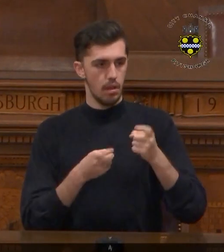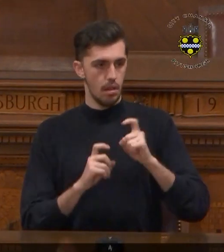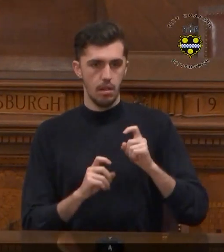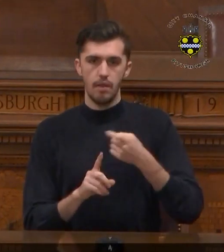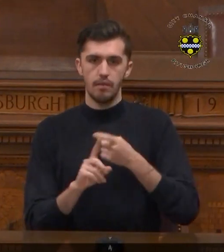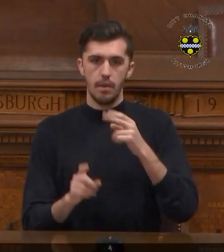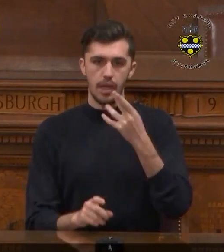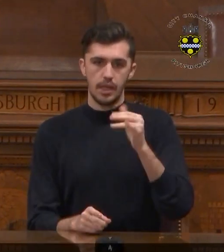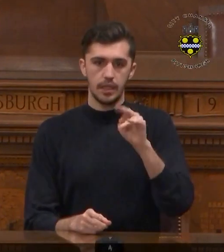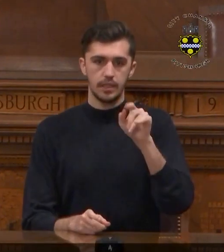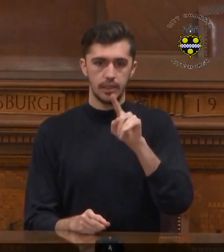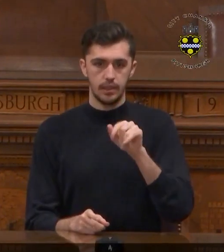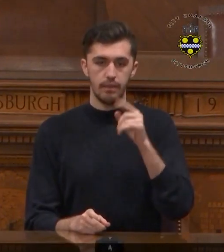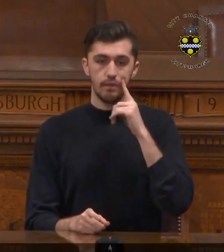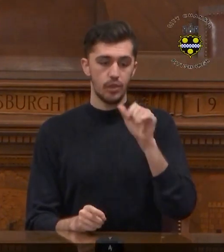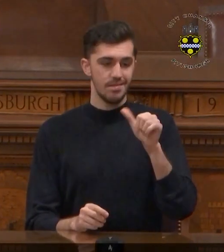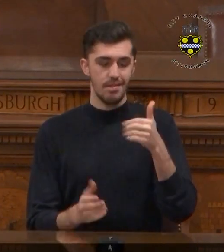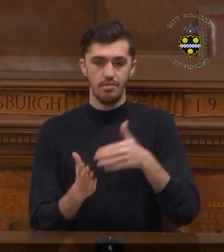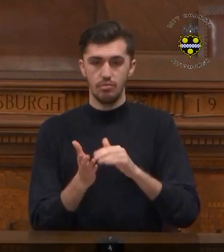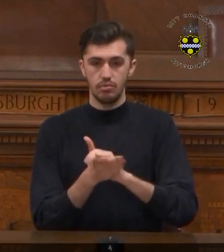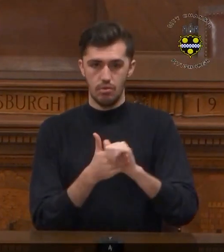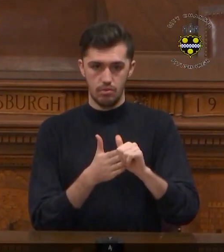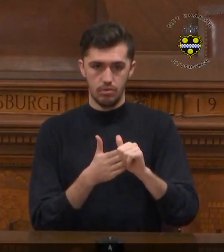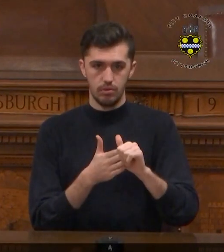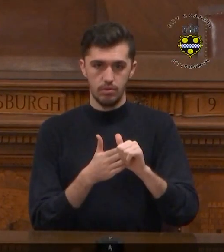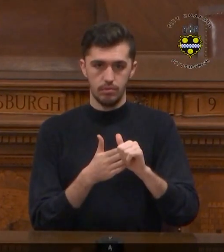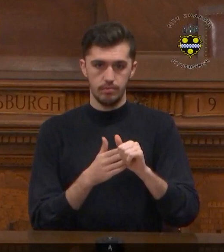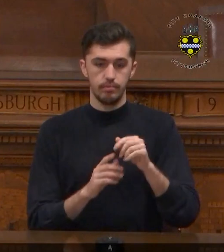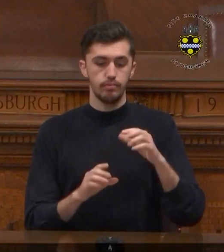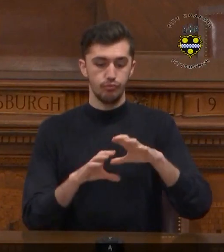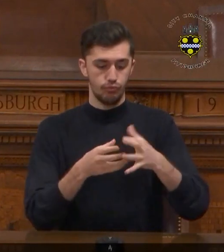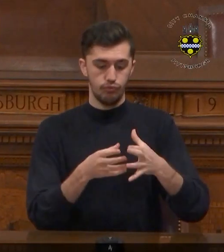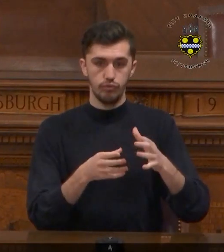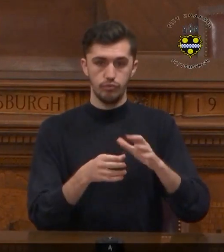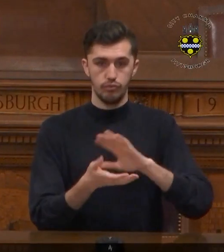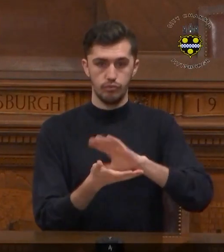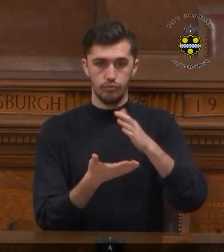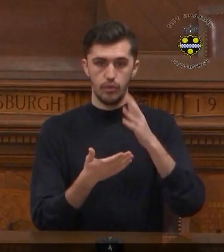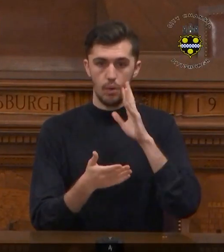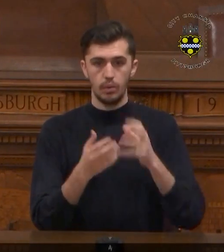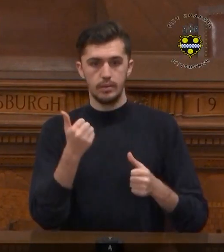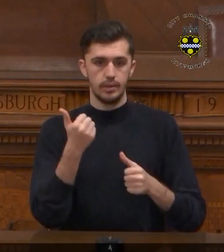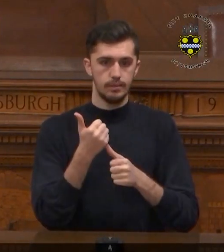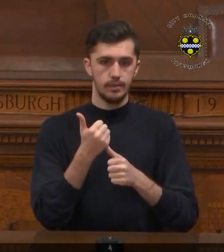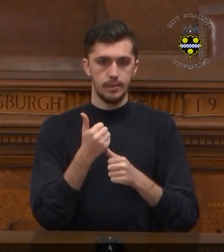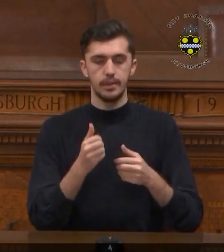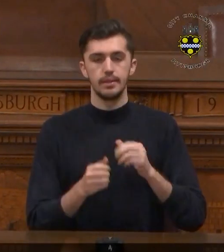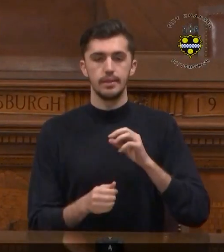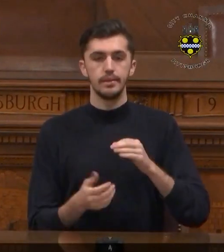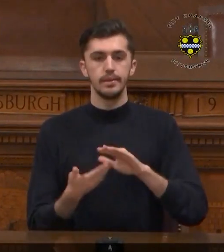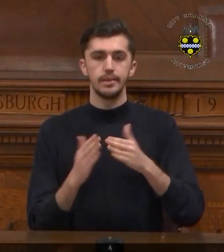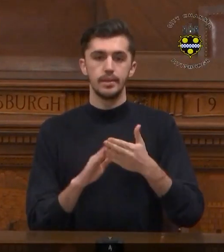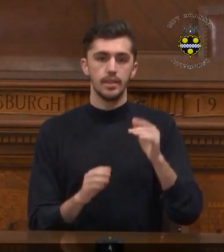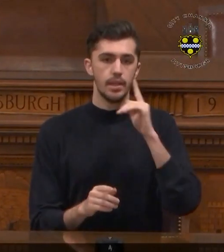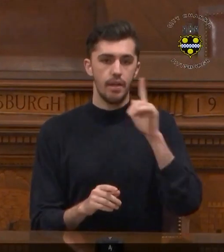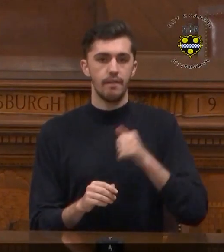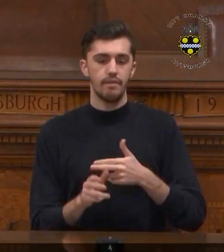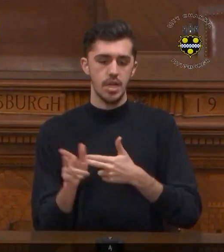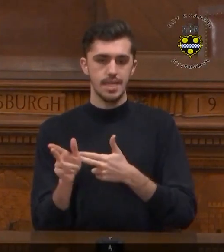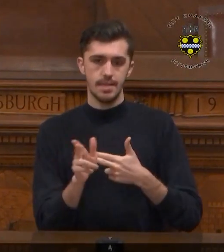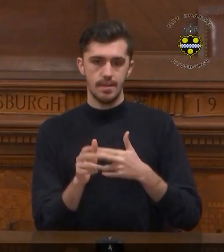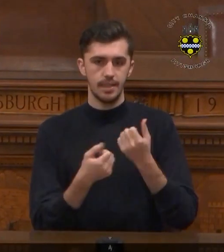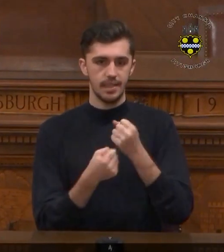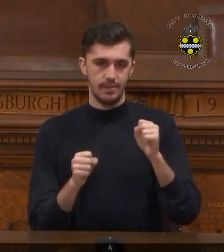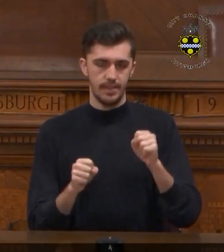Endowment of $10,000 to assist the City Office of the Mayor with membership to the Gun Safety